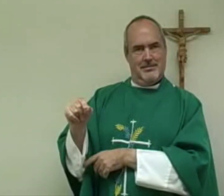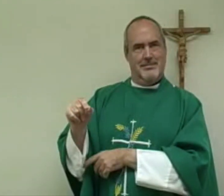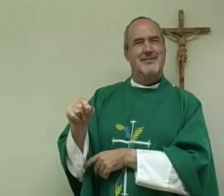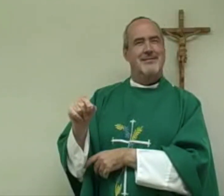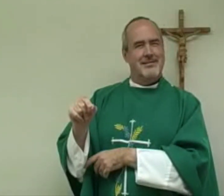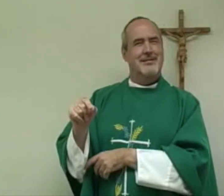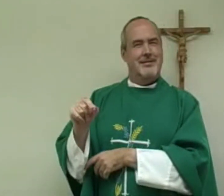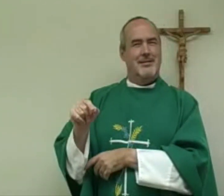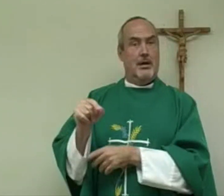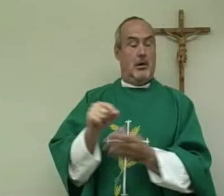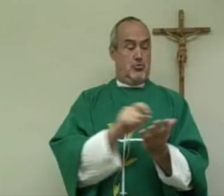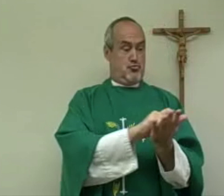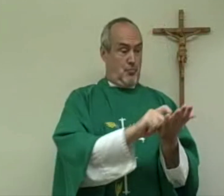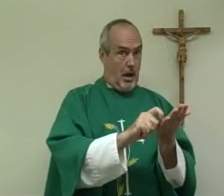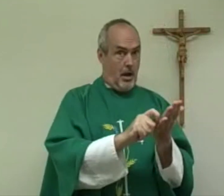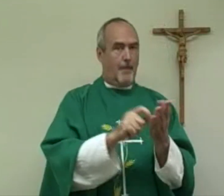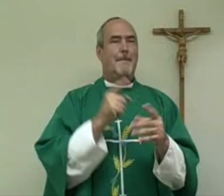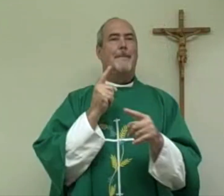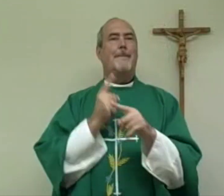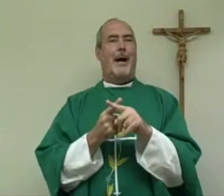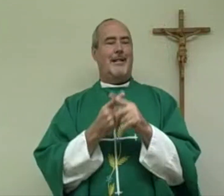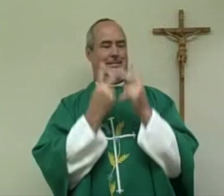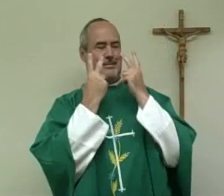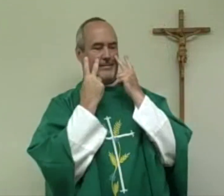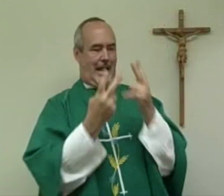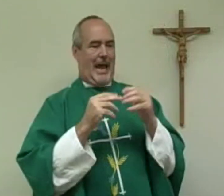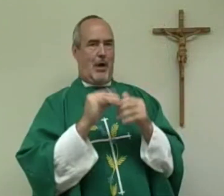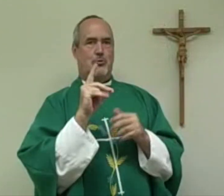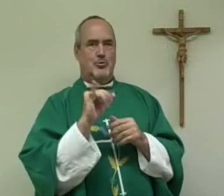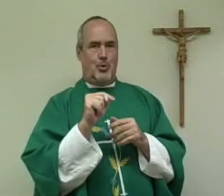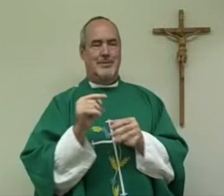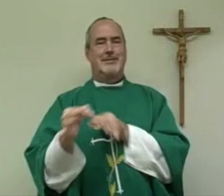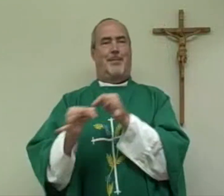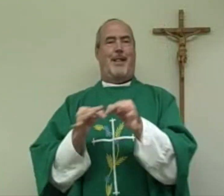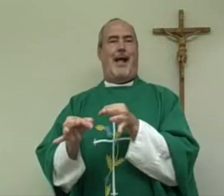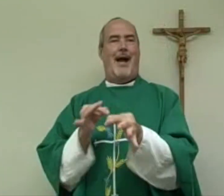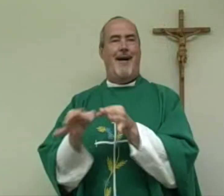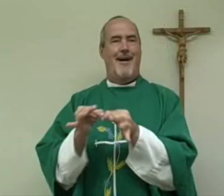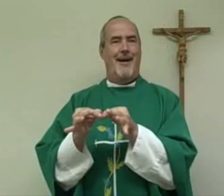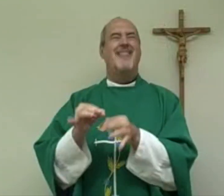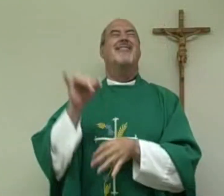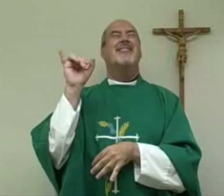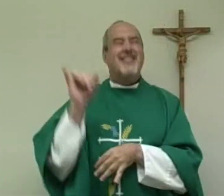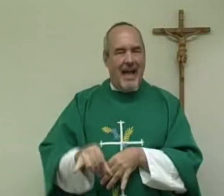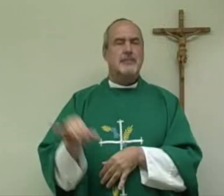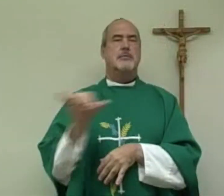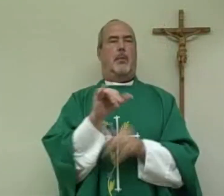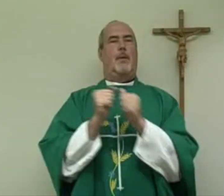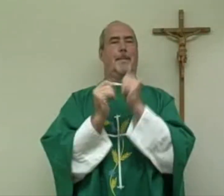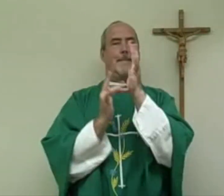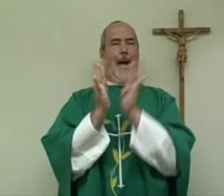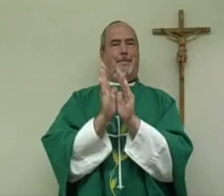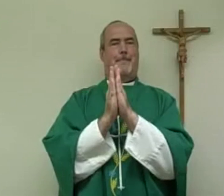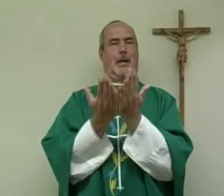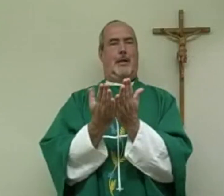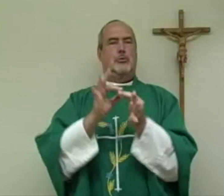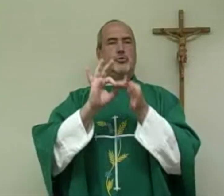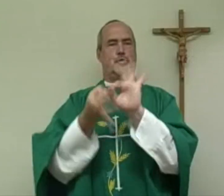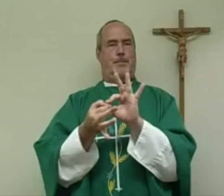they used an actual pinch of salt. So you have the written recipe plus a demonstration of teaching people how